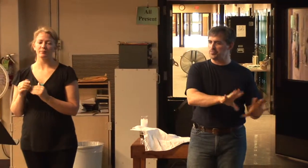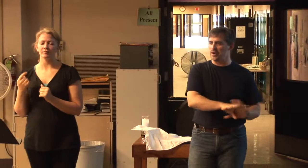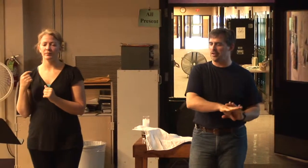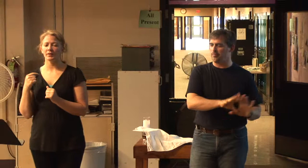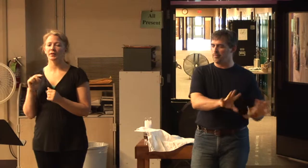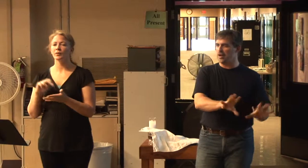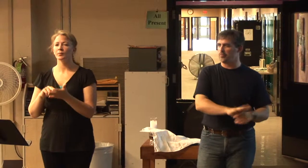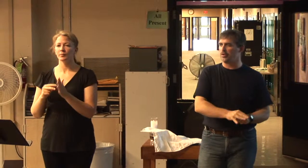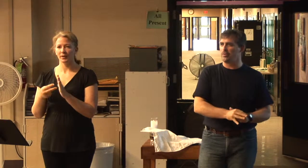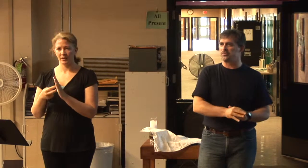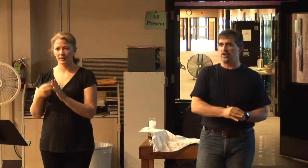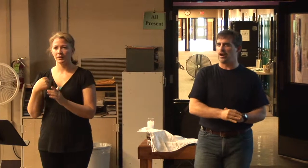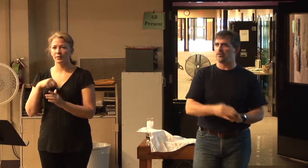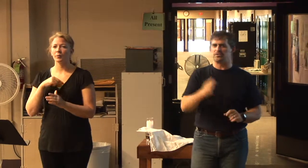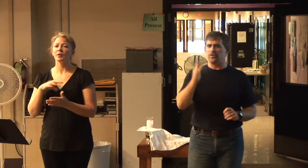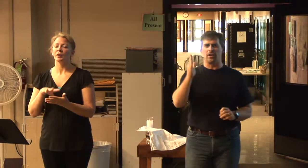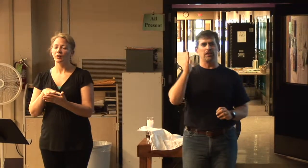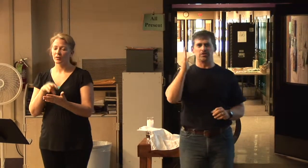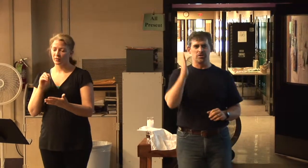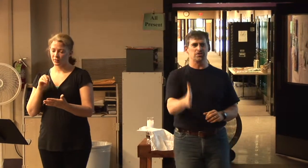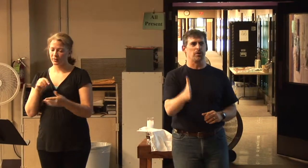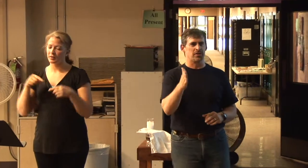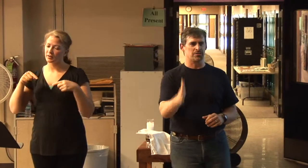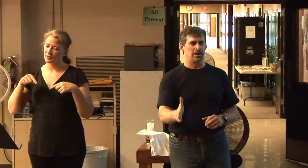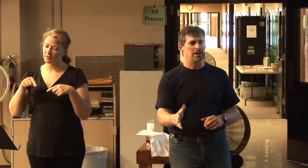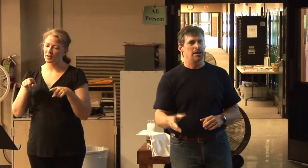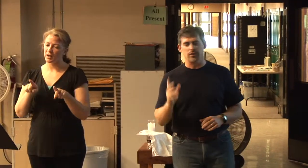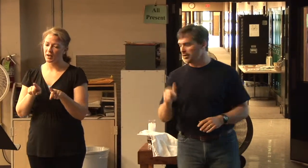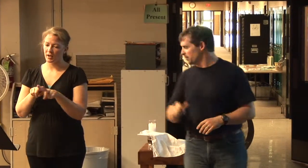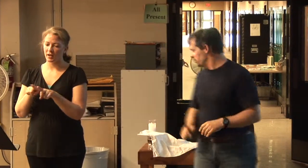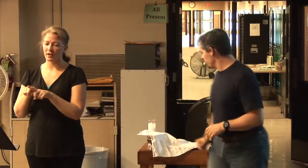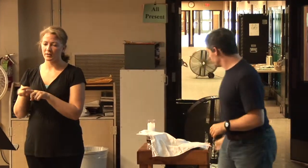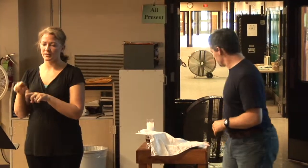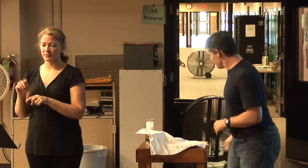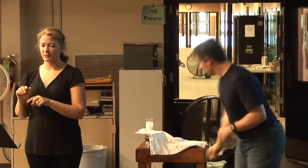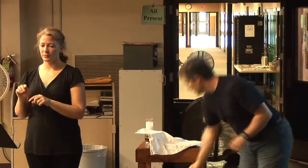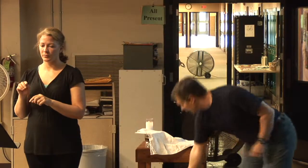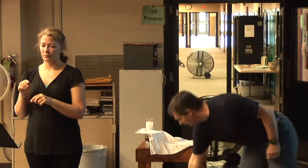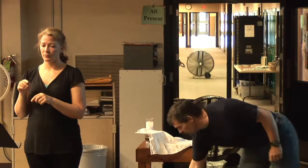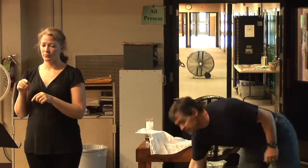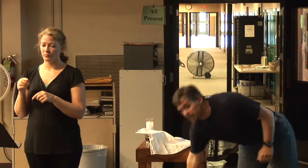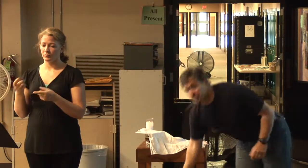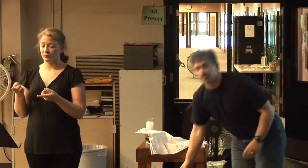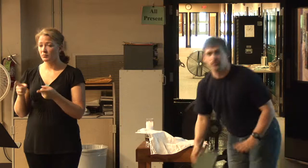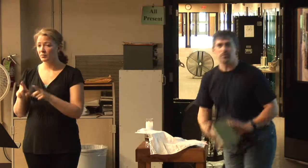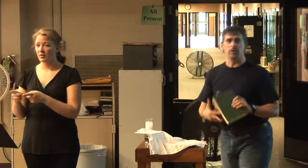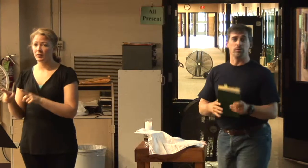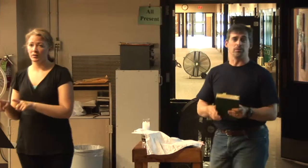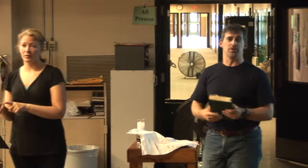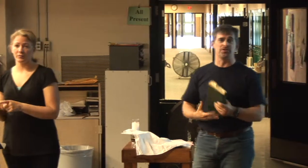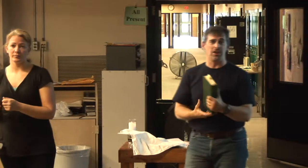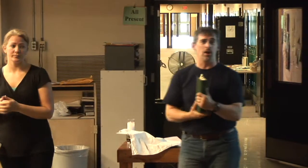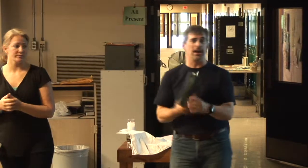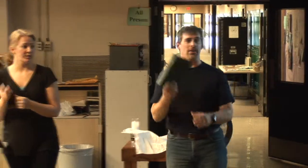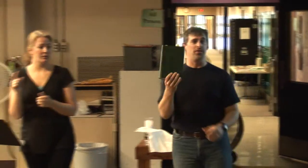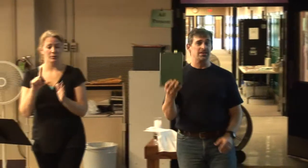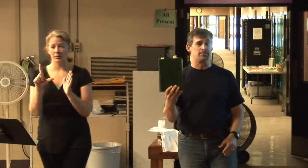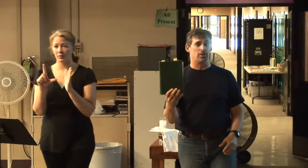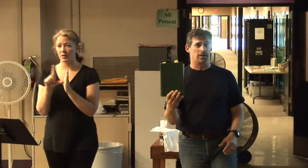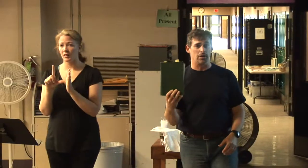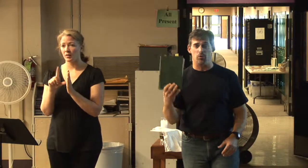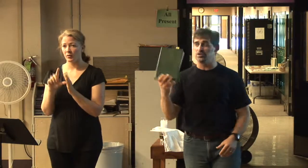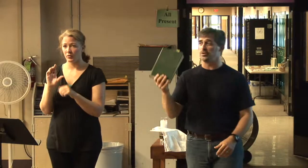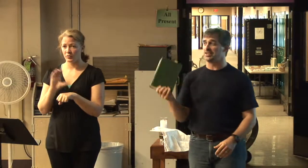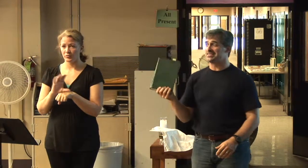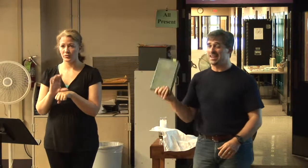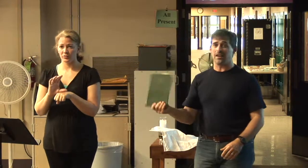the modern world, that was very hard. It was very clear. Churches work this way. If you went to a church, every single church, if you went to a Lutheran church, they all had this